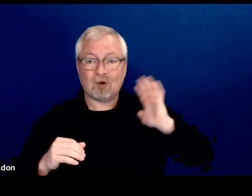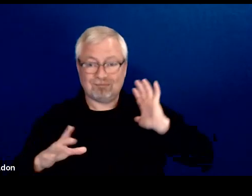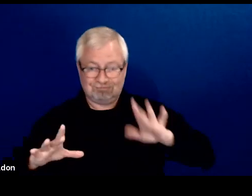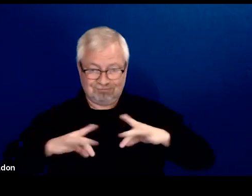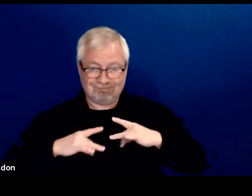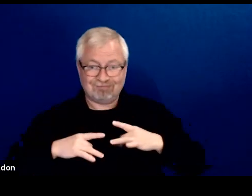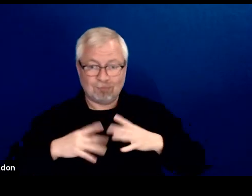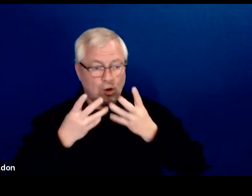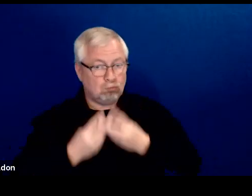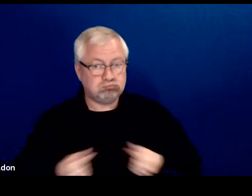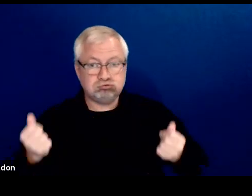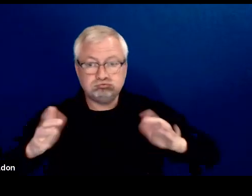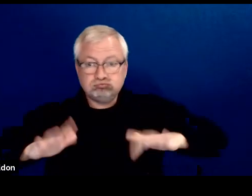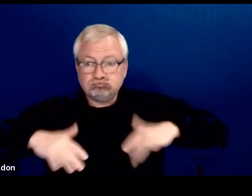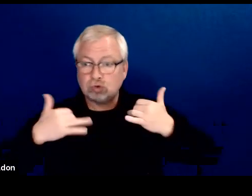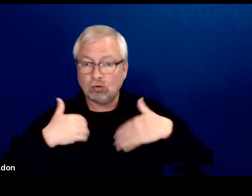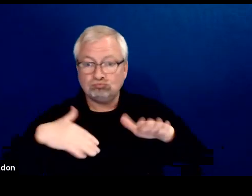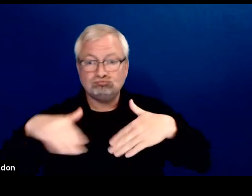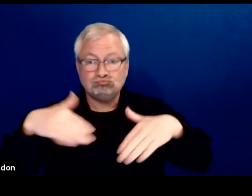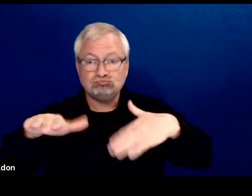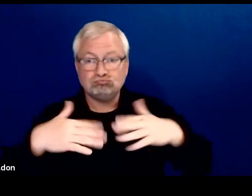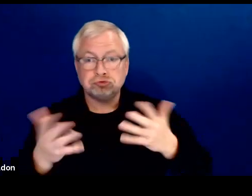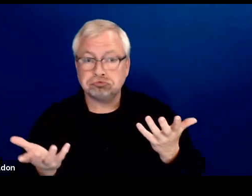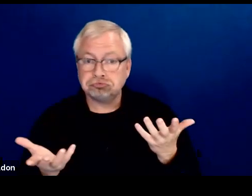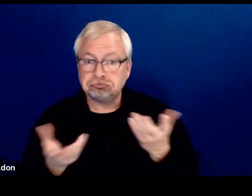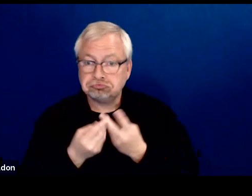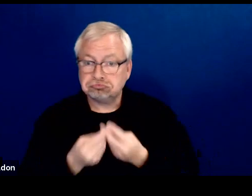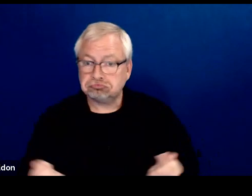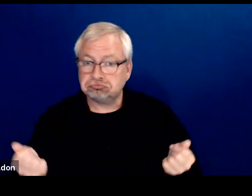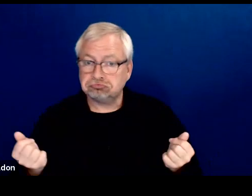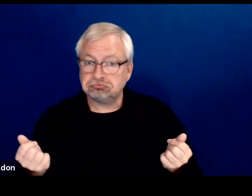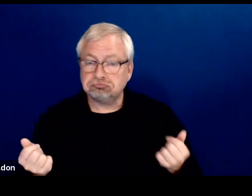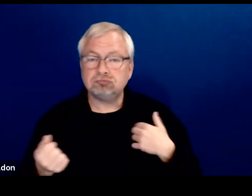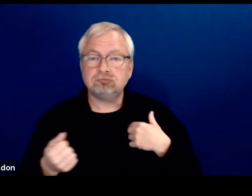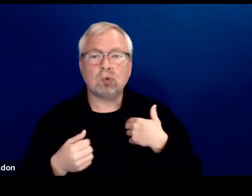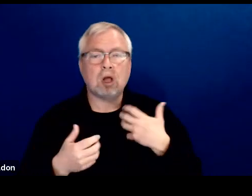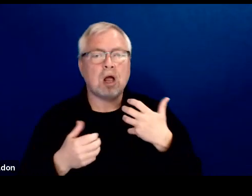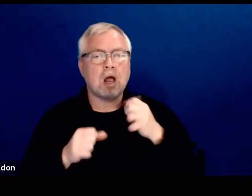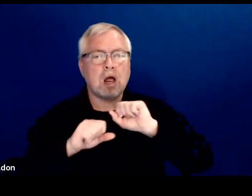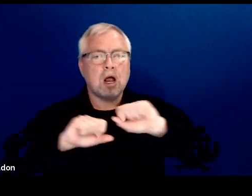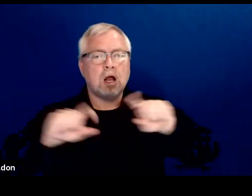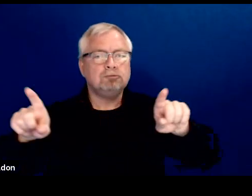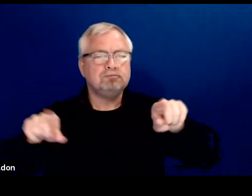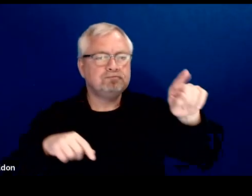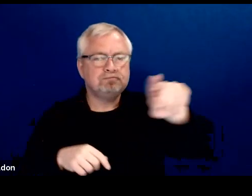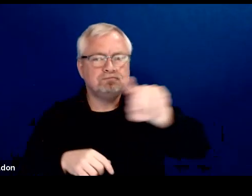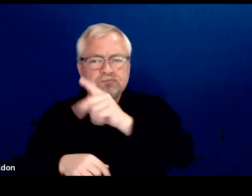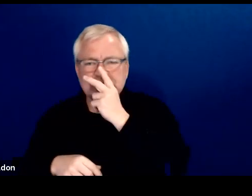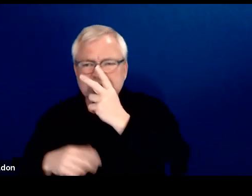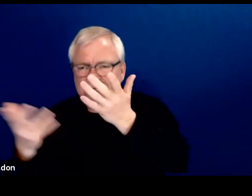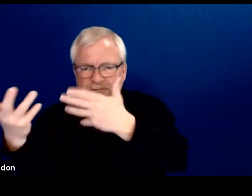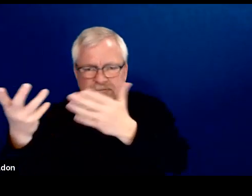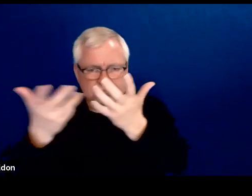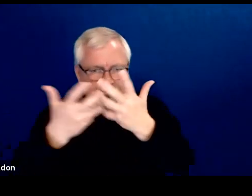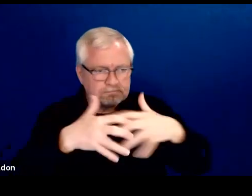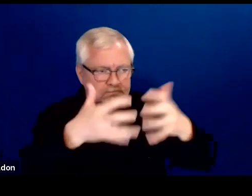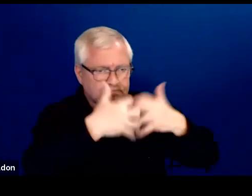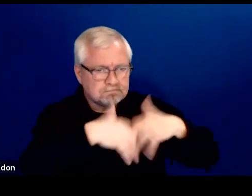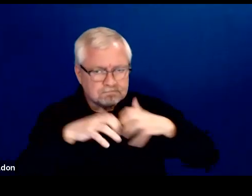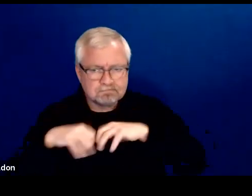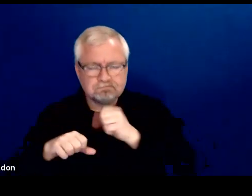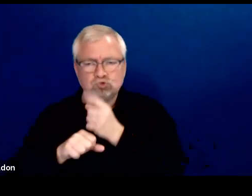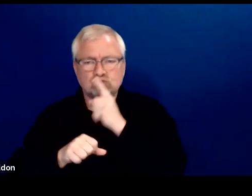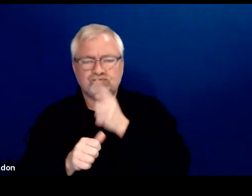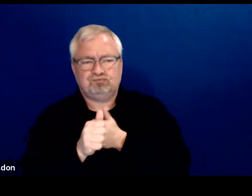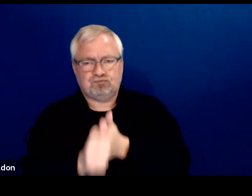We're asking if we can see how all of these things fit together. We're going to extend the stay to get the surge going. How do our efforts to buy supplies meet the surge? And the